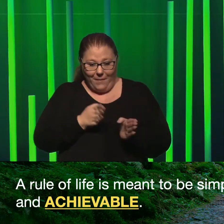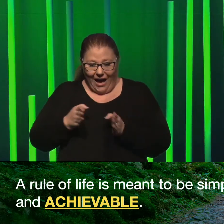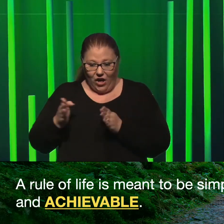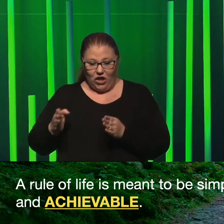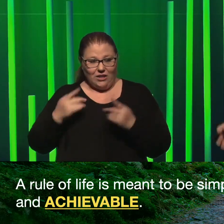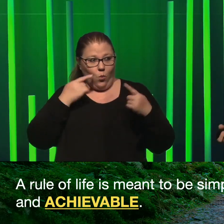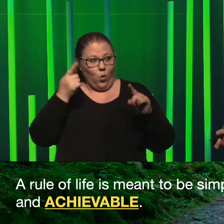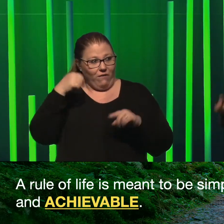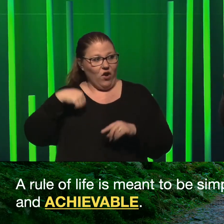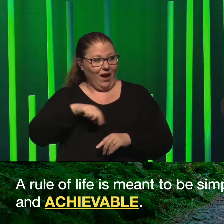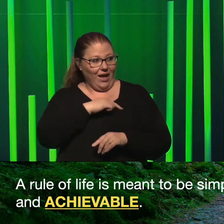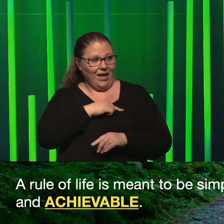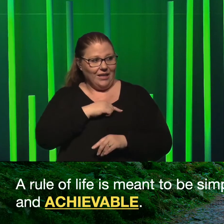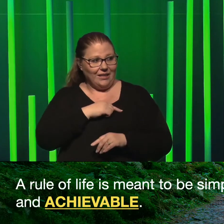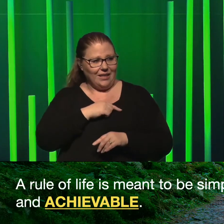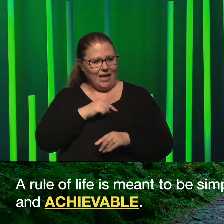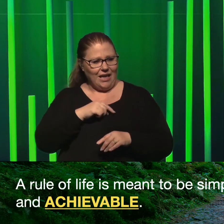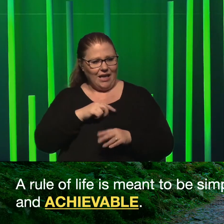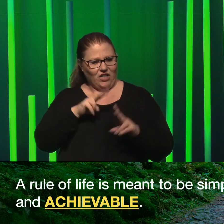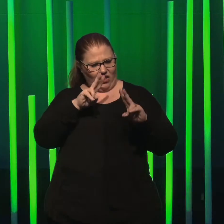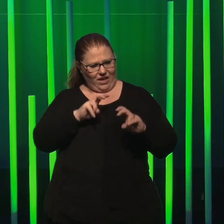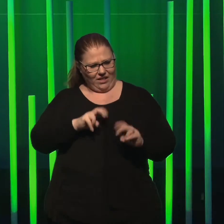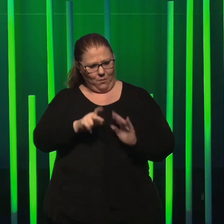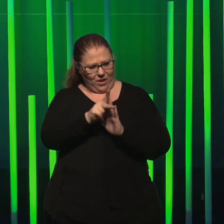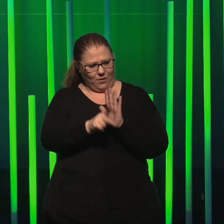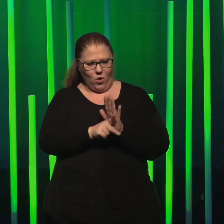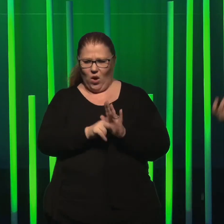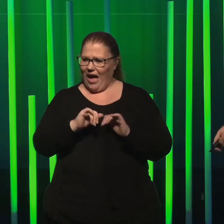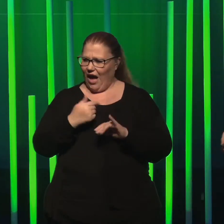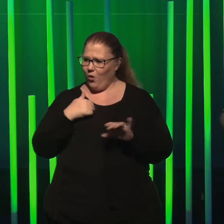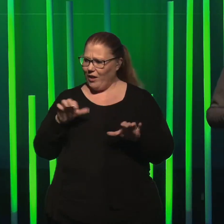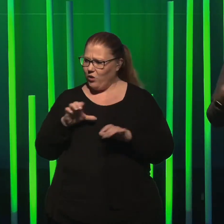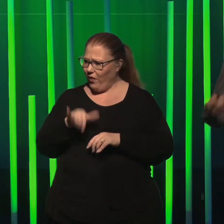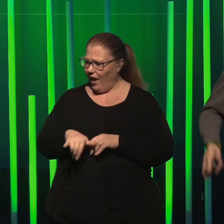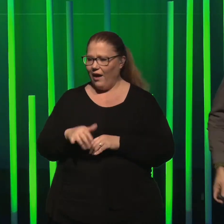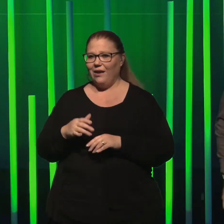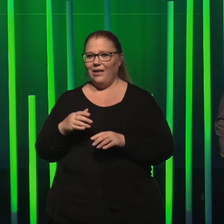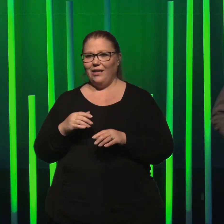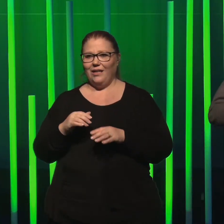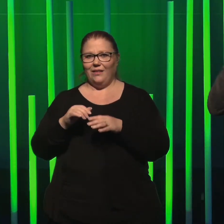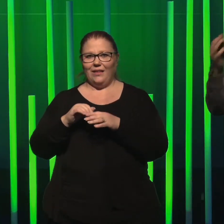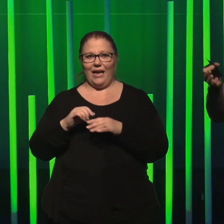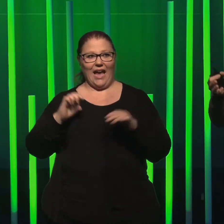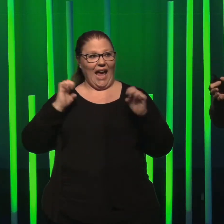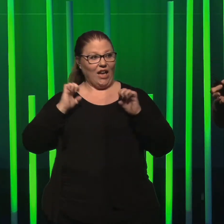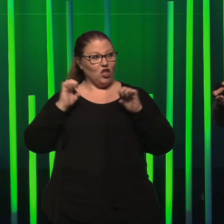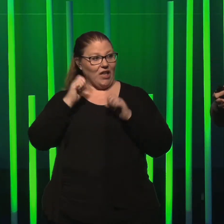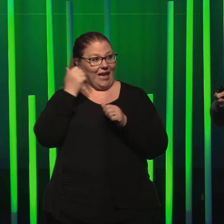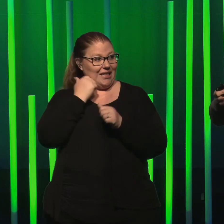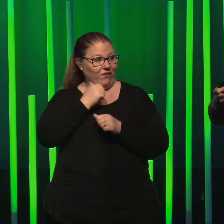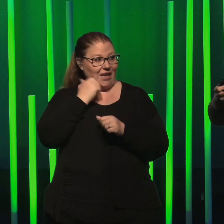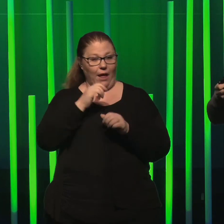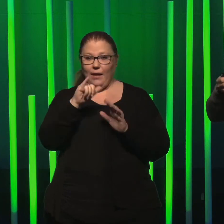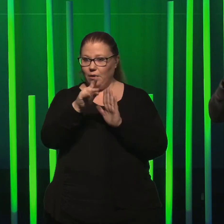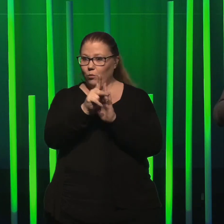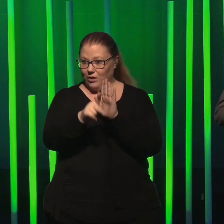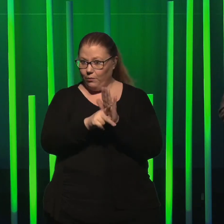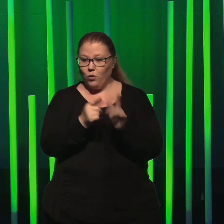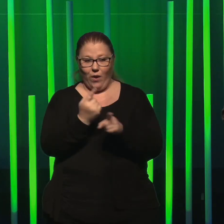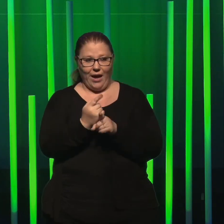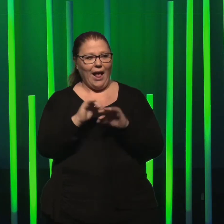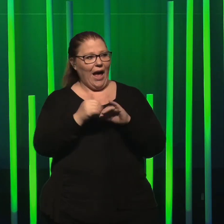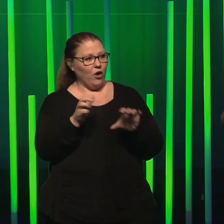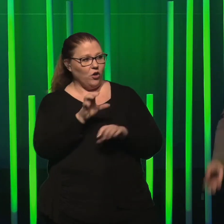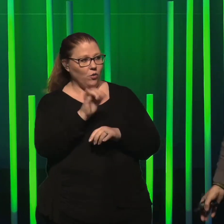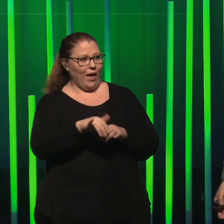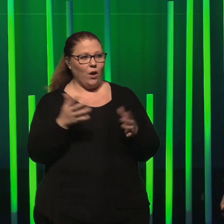us, to take the principle and go, how do I do this? Now, it's like this idea, exercise daily. That's a principle, right? How you